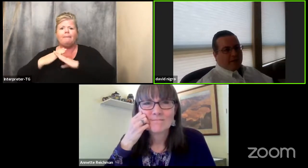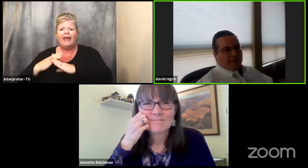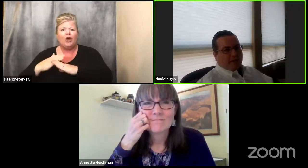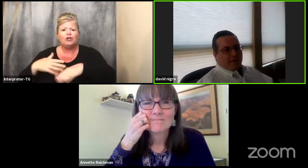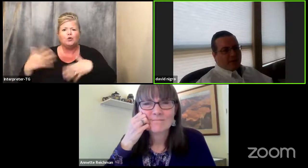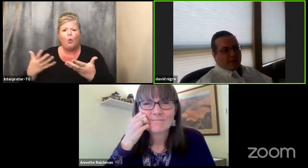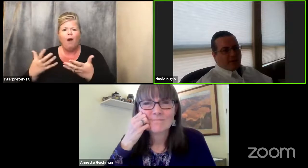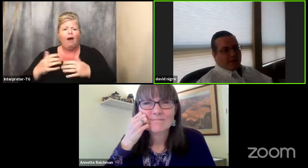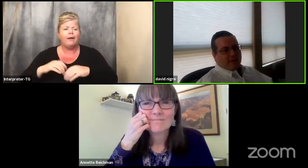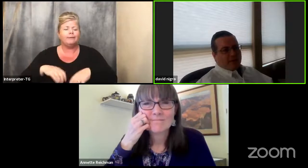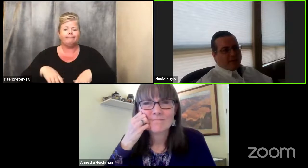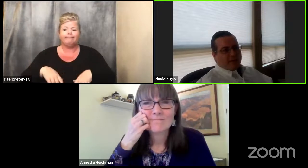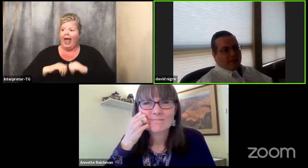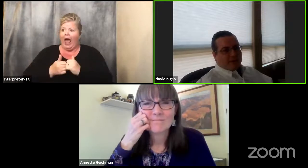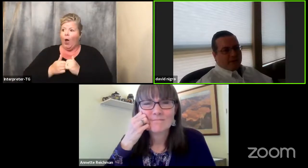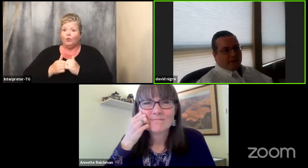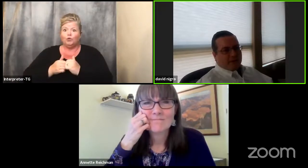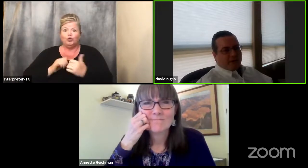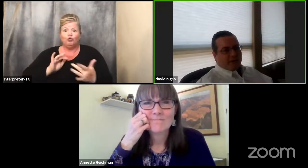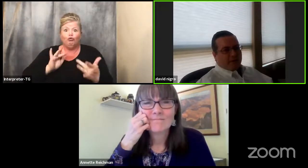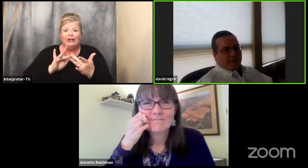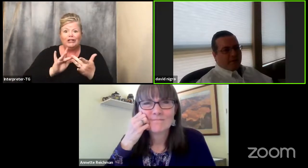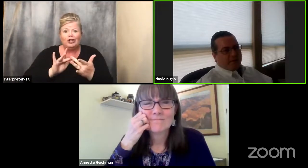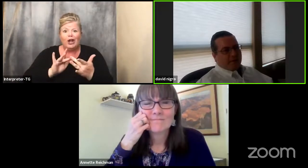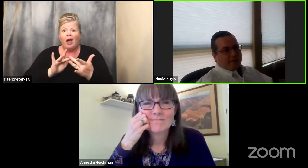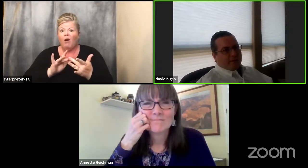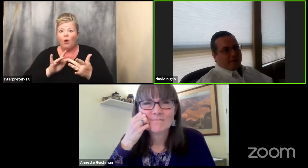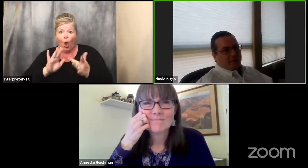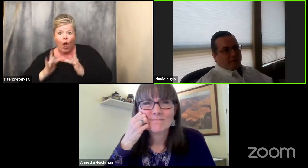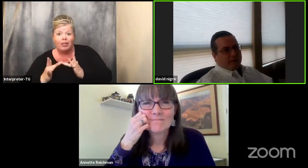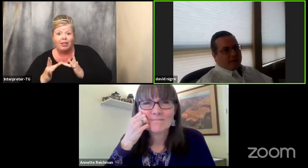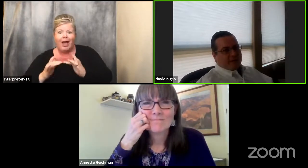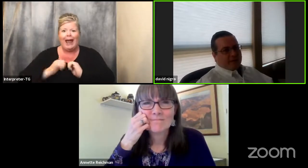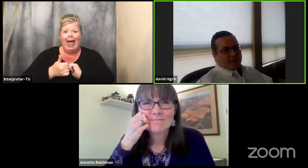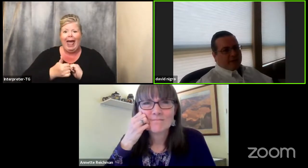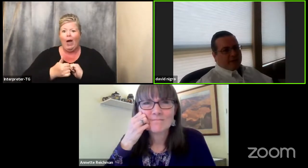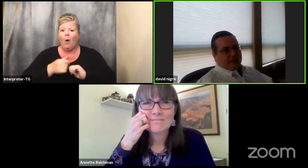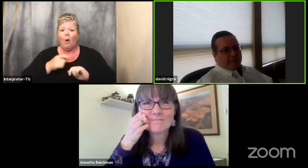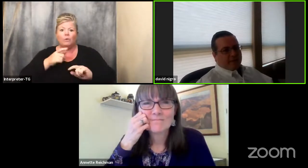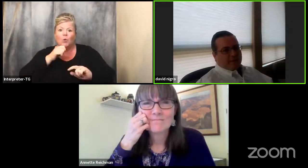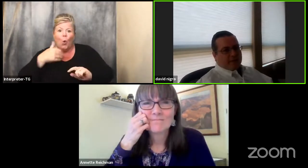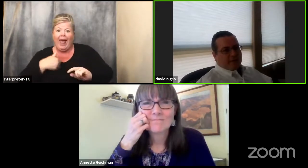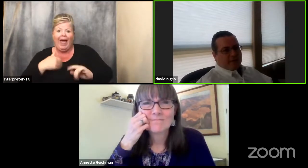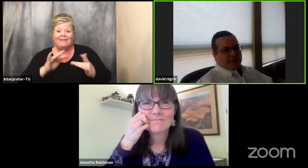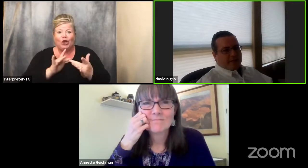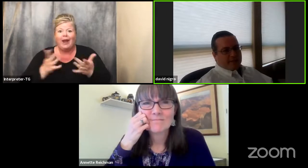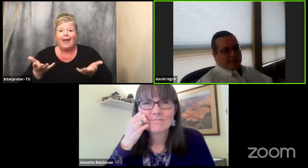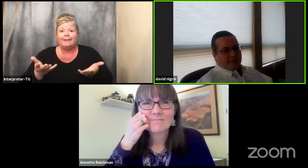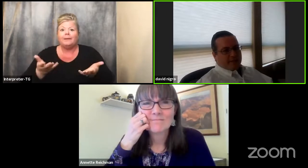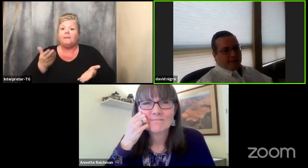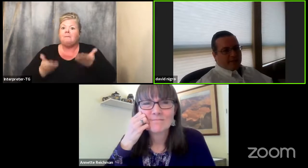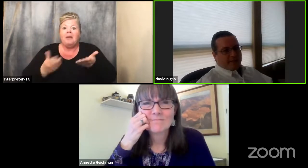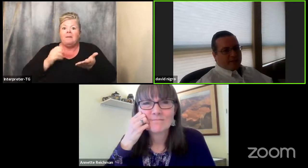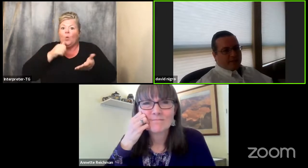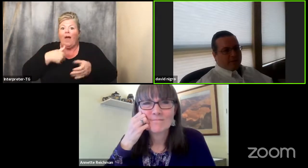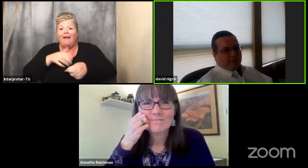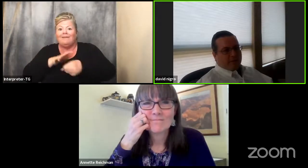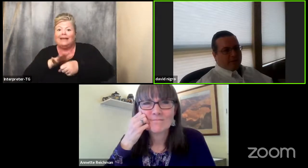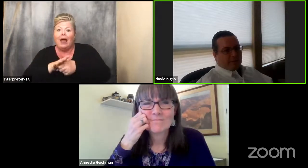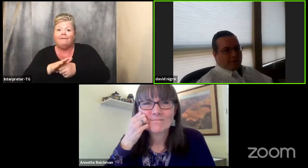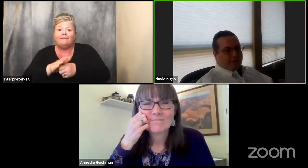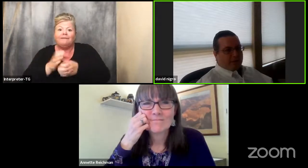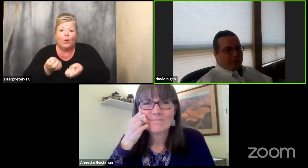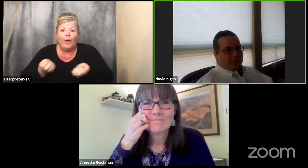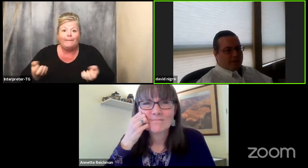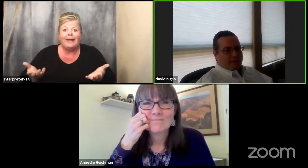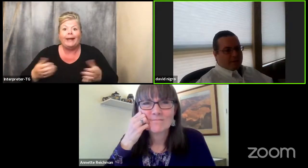reach them with an online platform? Part of that is lack of devices, and it looks like we've used